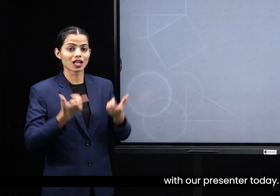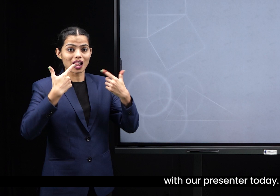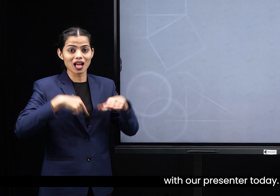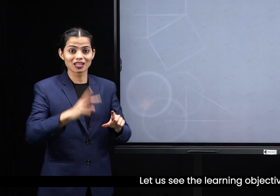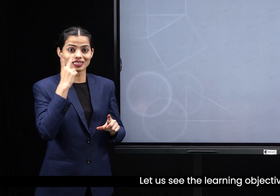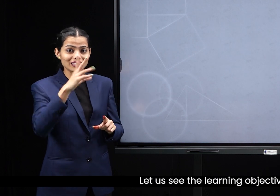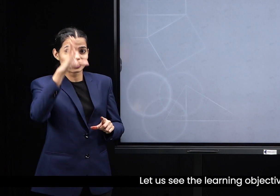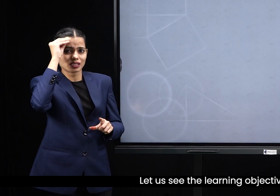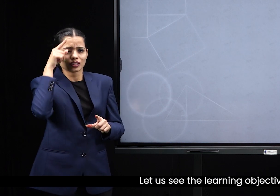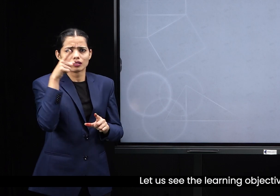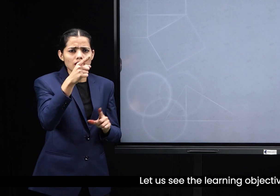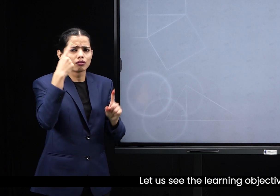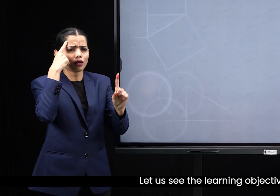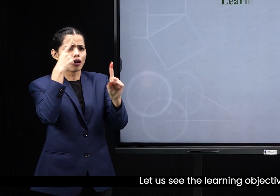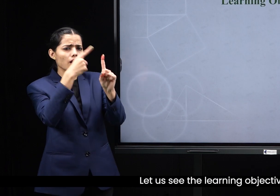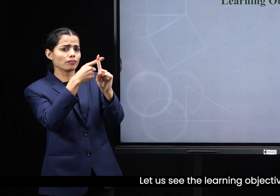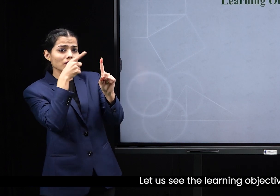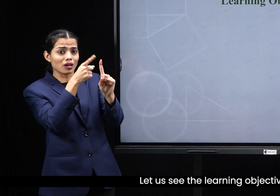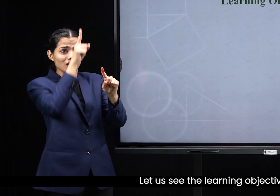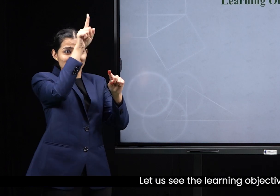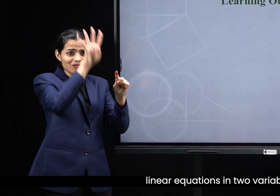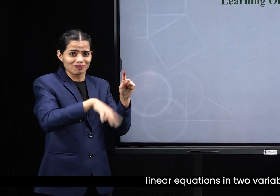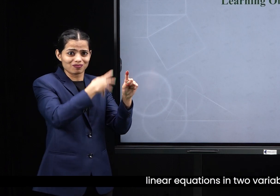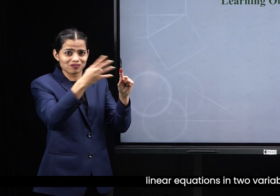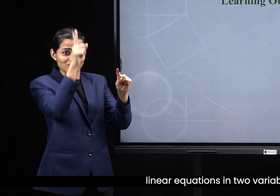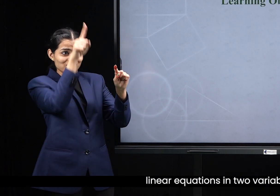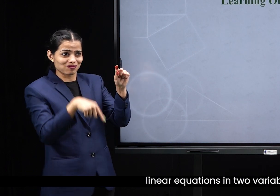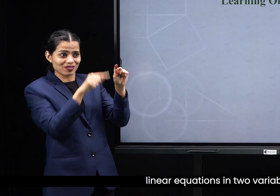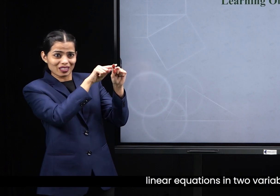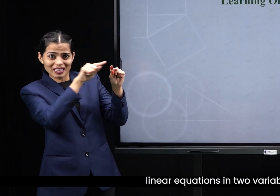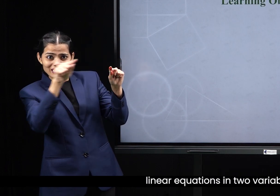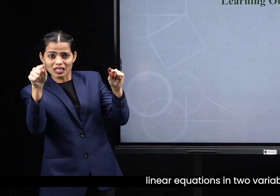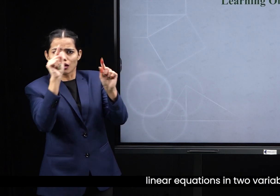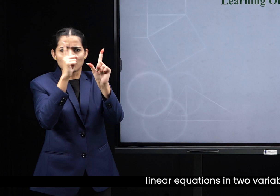Let us see the learning objectives of linear equations in two variables.